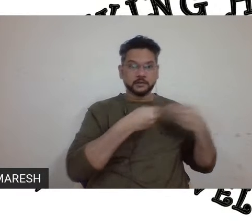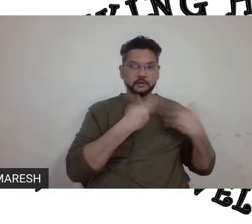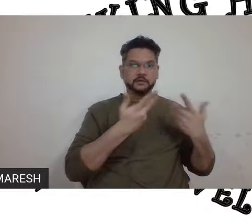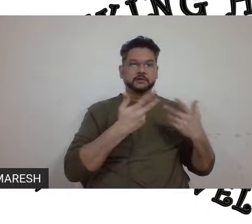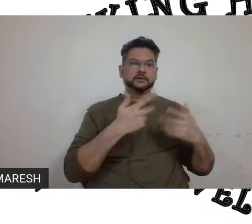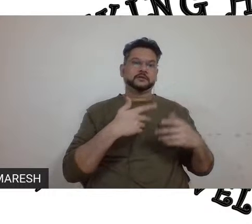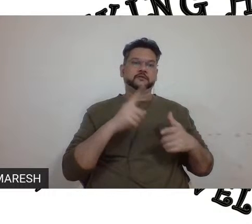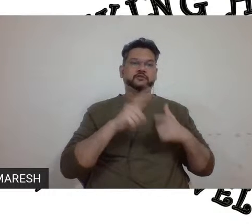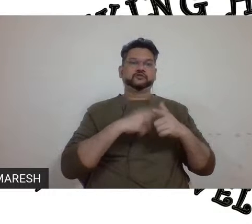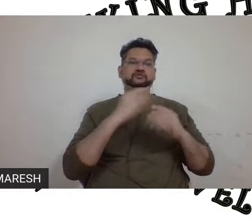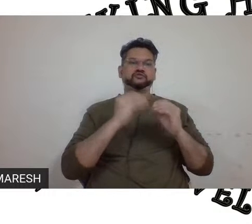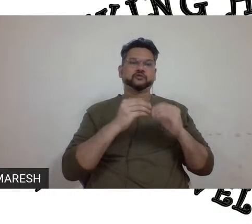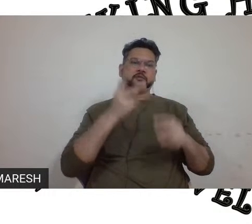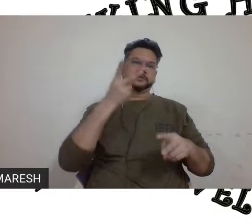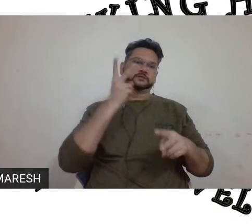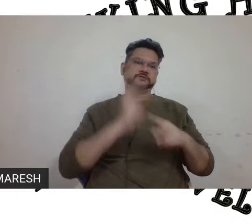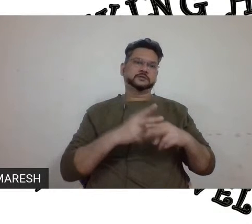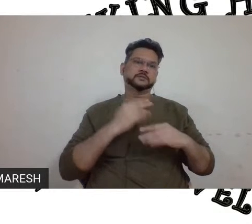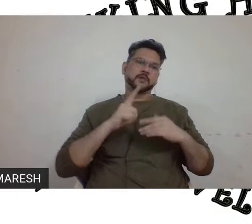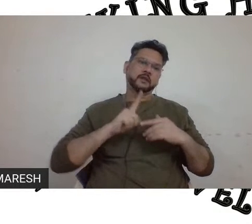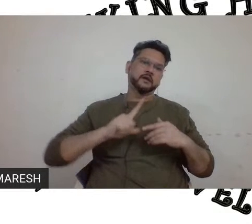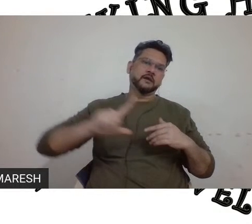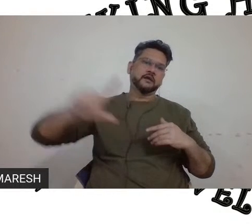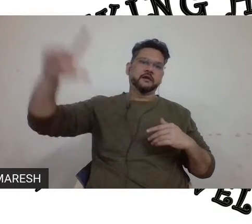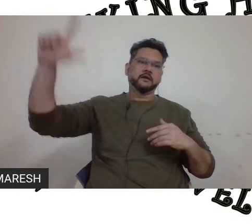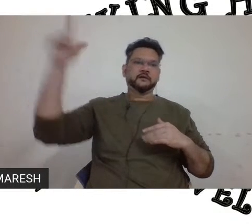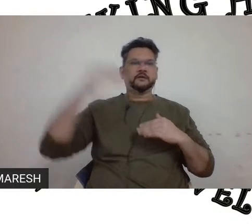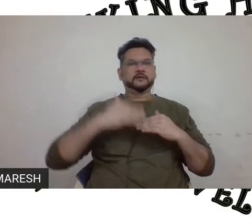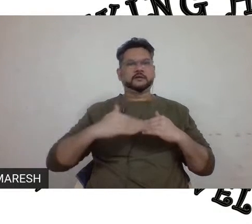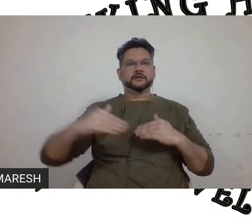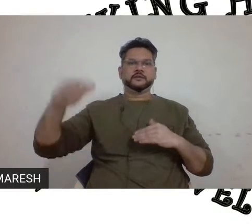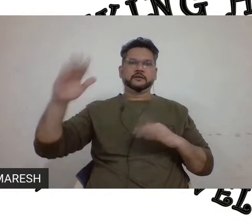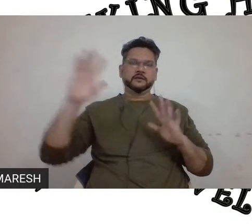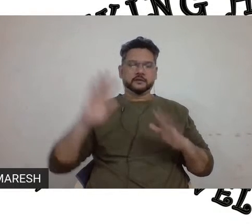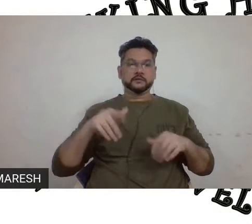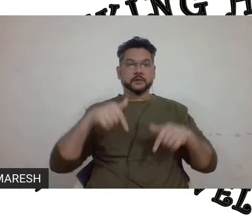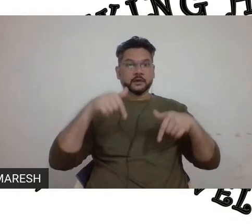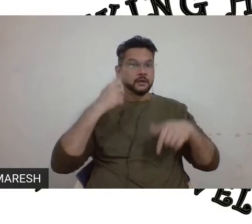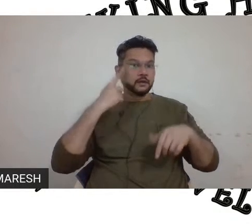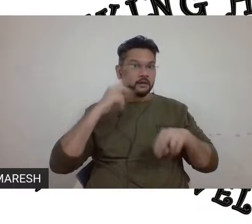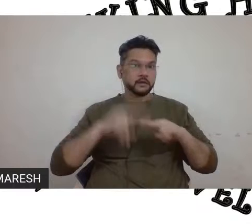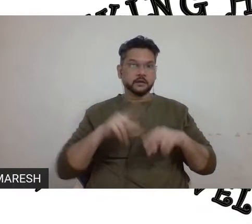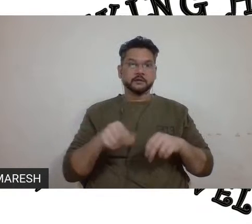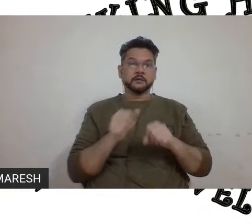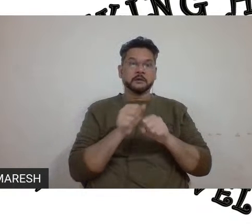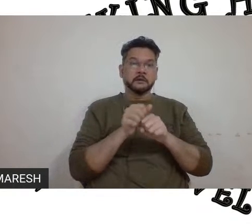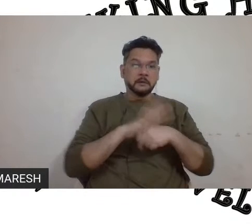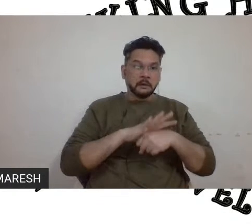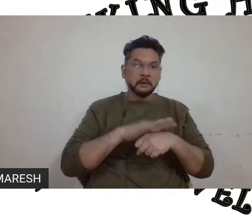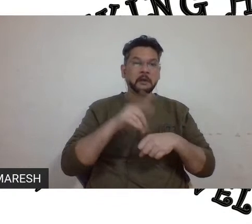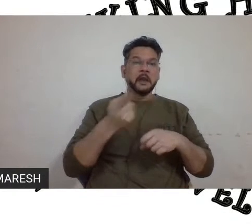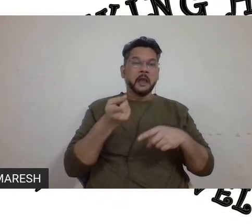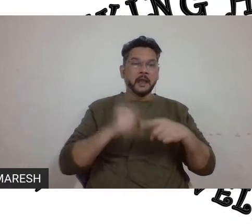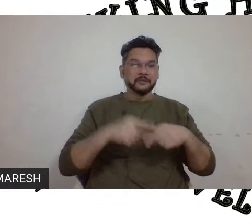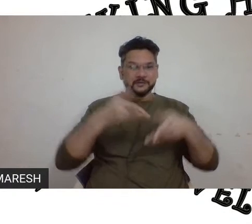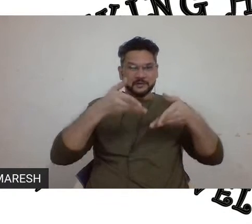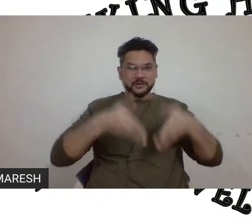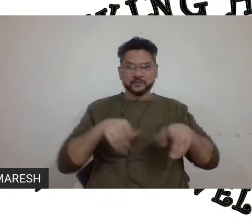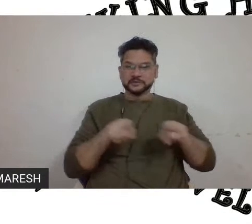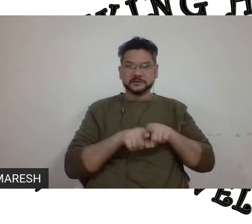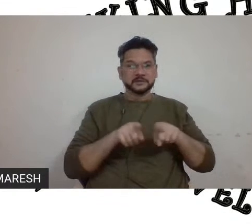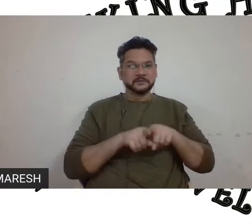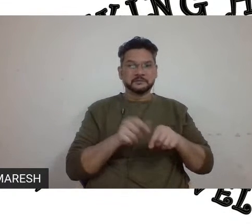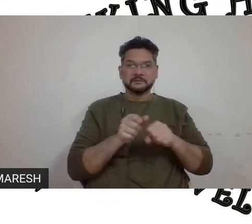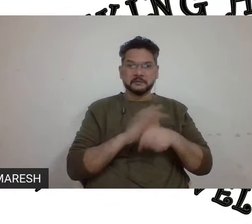jobs. And considering the unprecedented times of pandemic that we are seeing, and the kind of impact it has